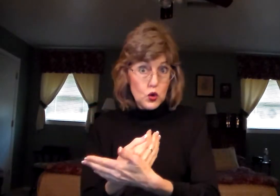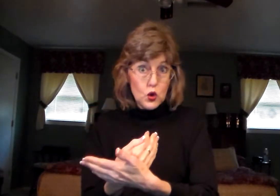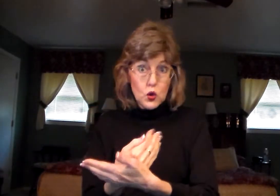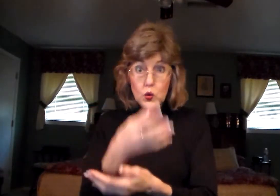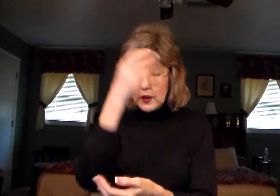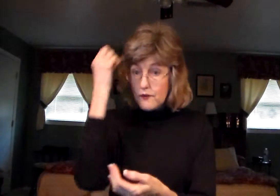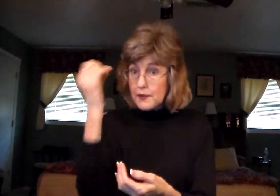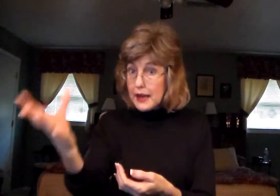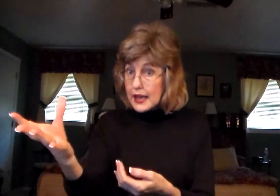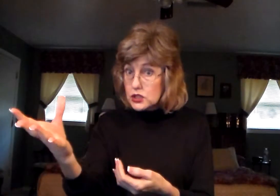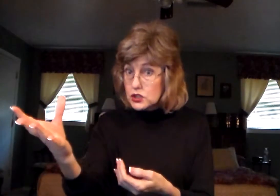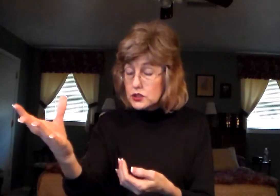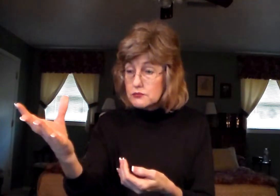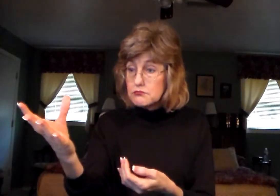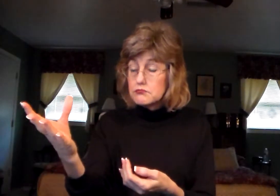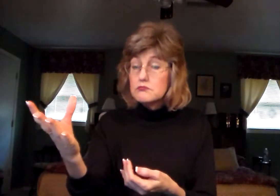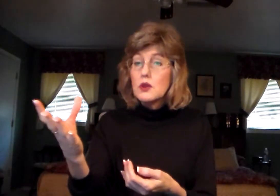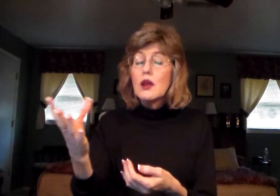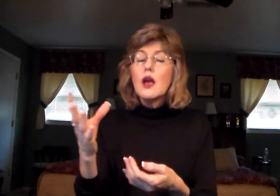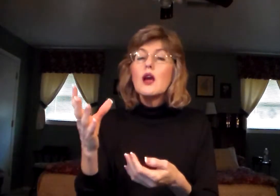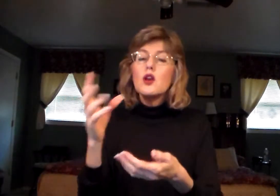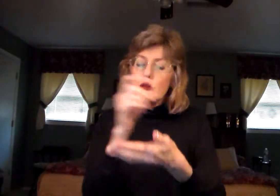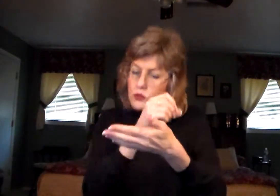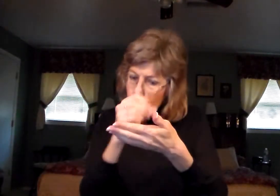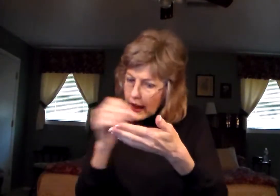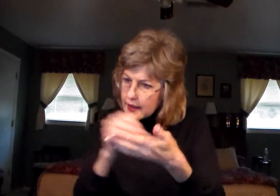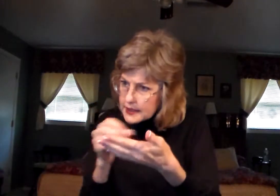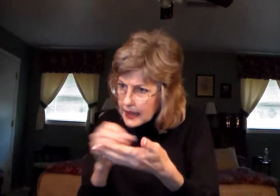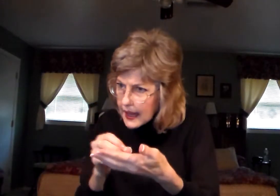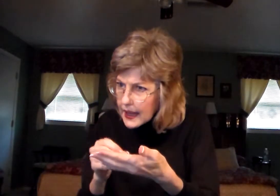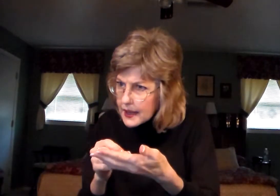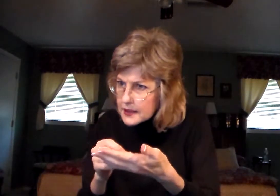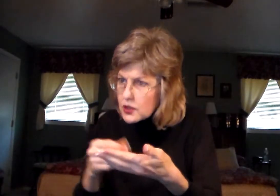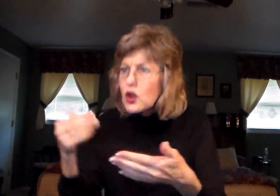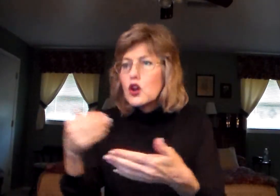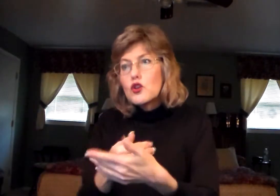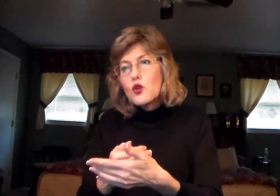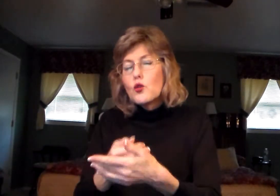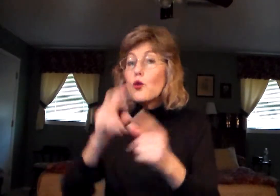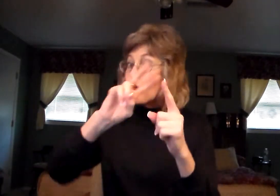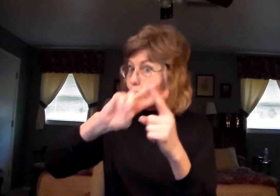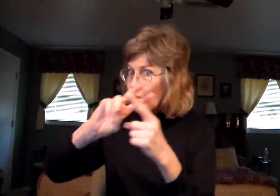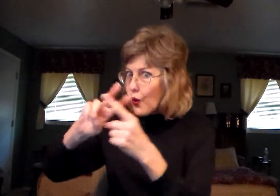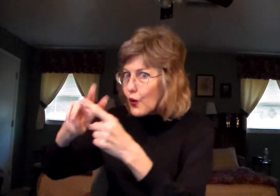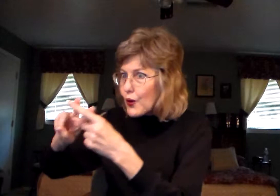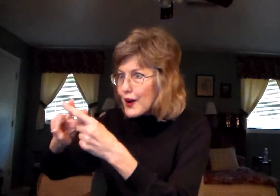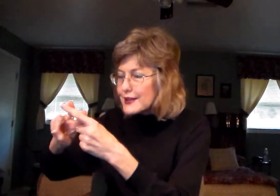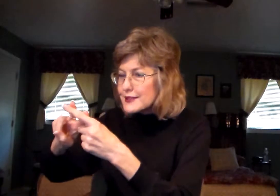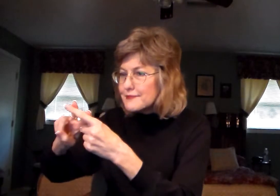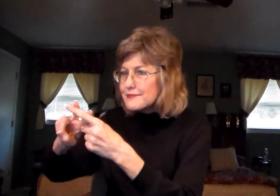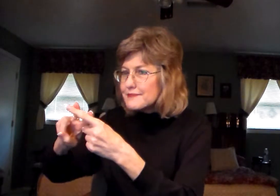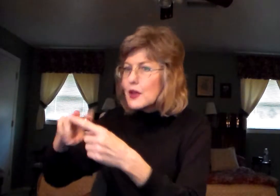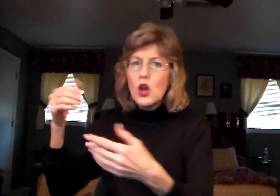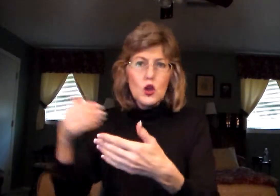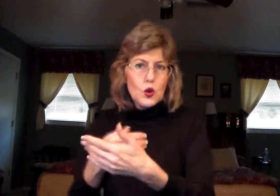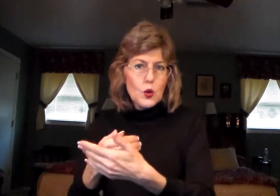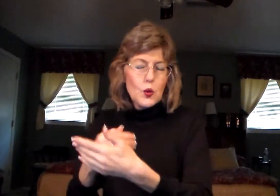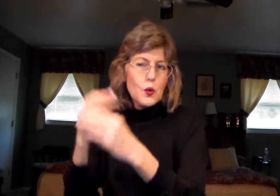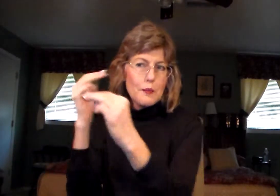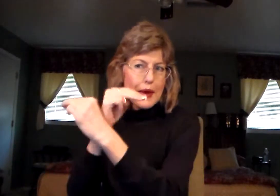there is you're going to want to take some notes on what the new vocabulary is, what some sort of new mathematical method might